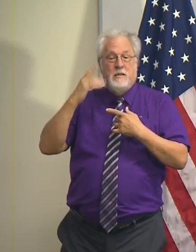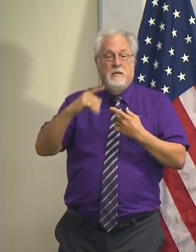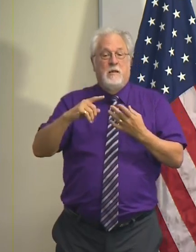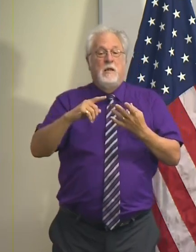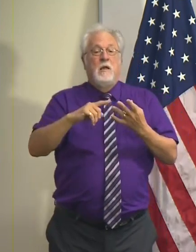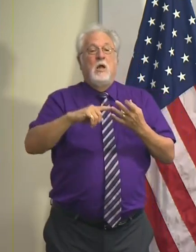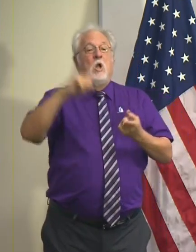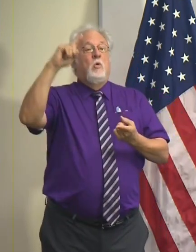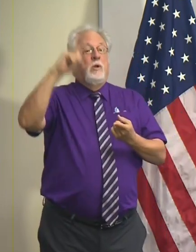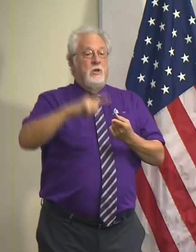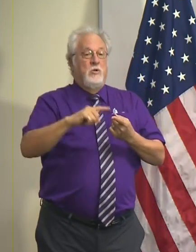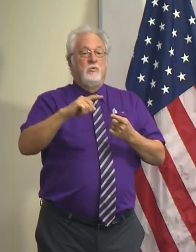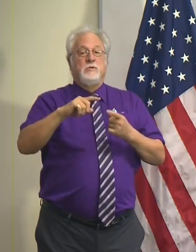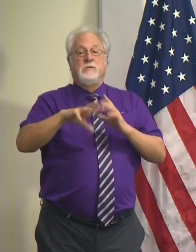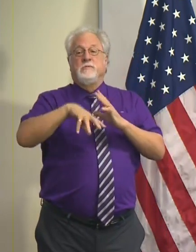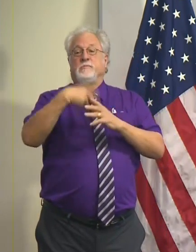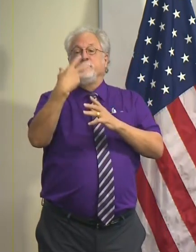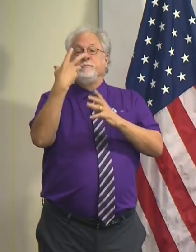reduce your